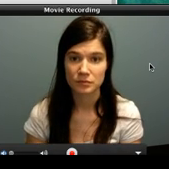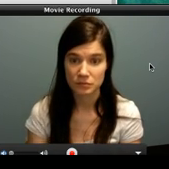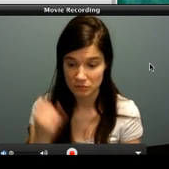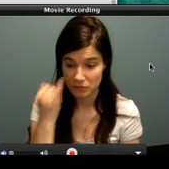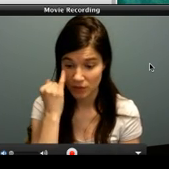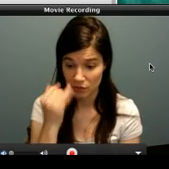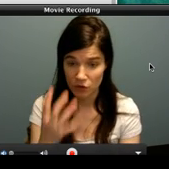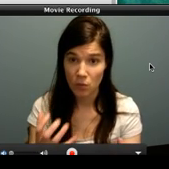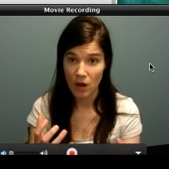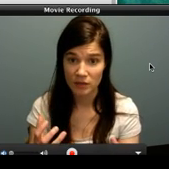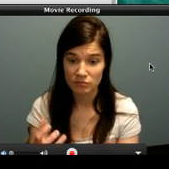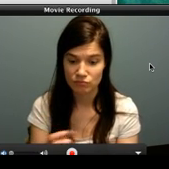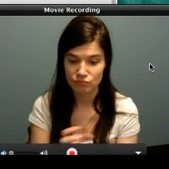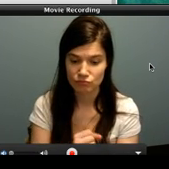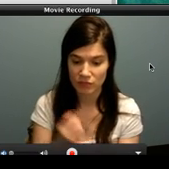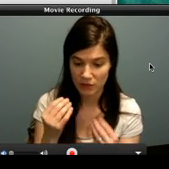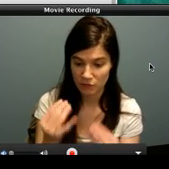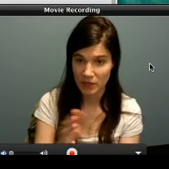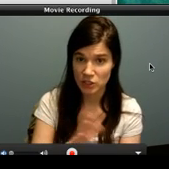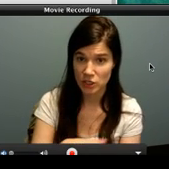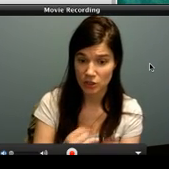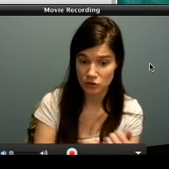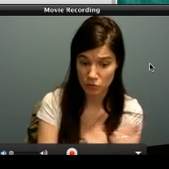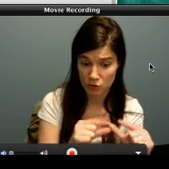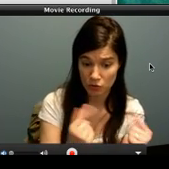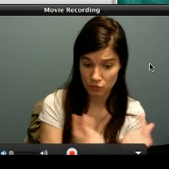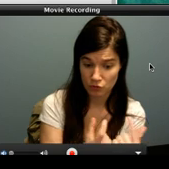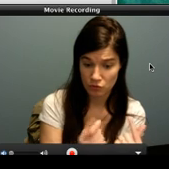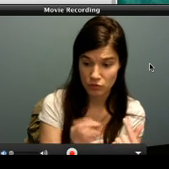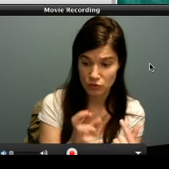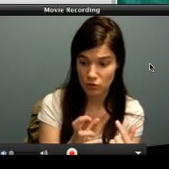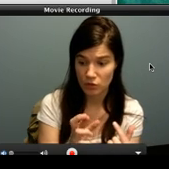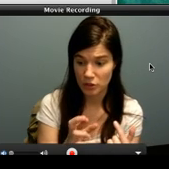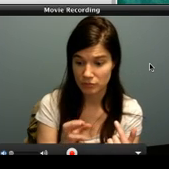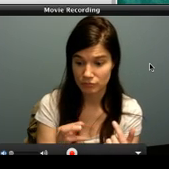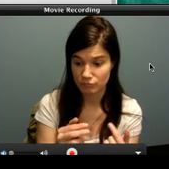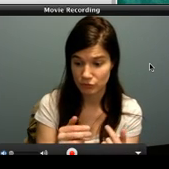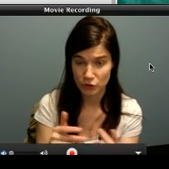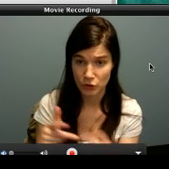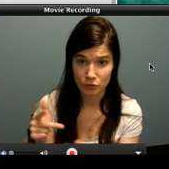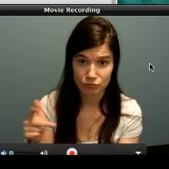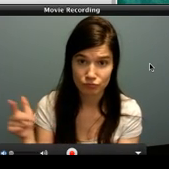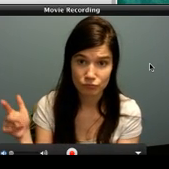groups or transportation services, the nurse can provide you with this information.